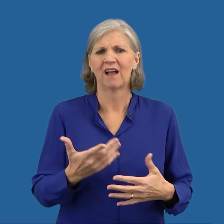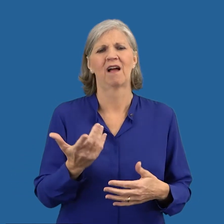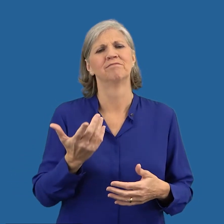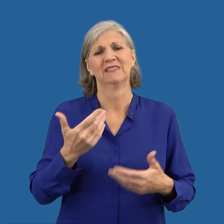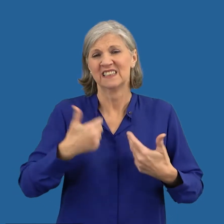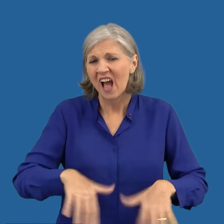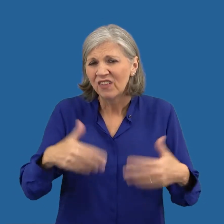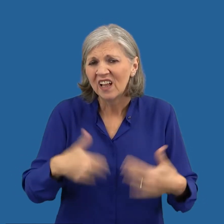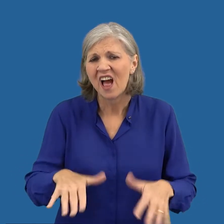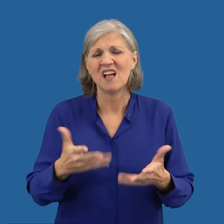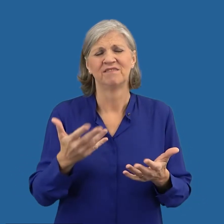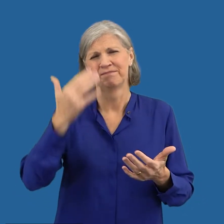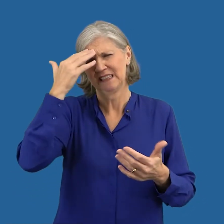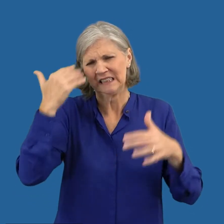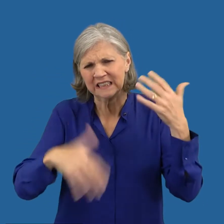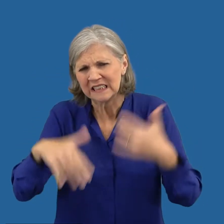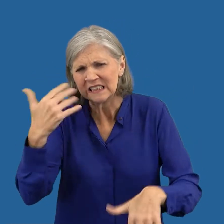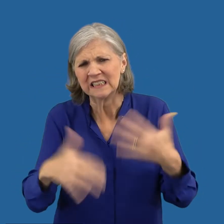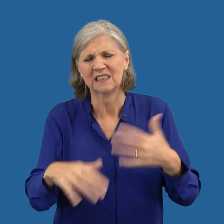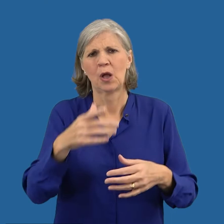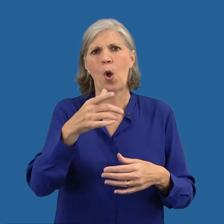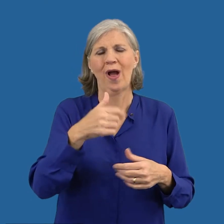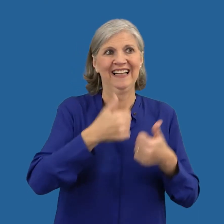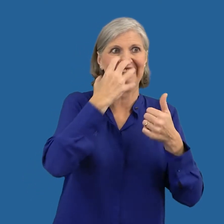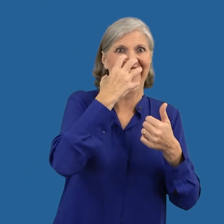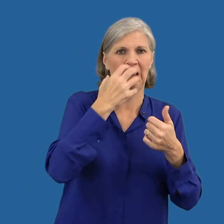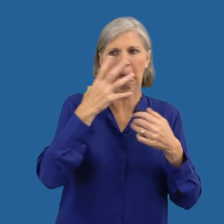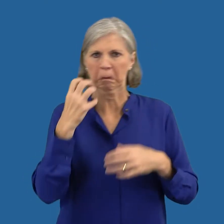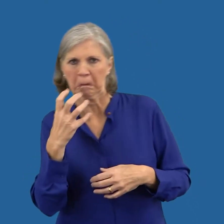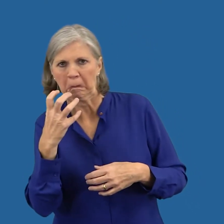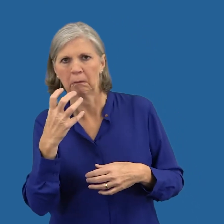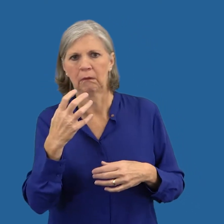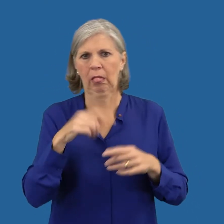more than normal, diarrhea, headaches, mood changes.